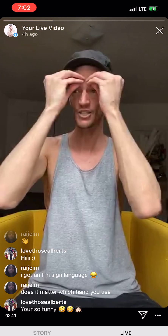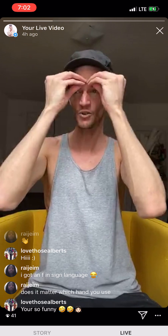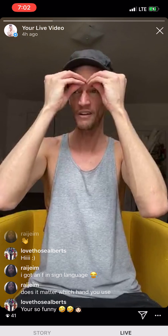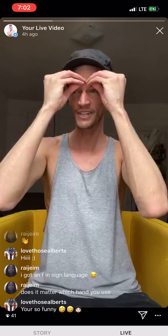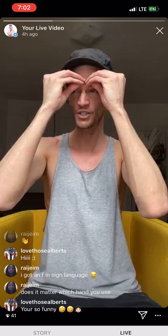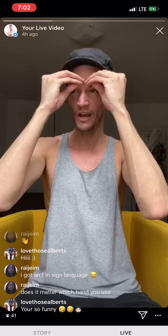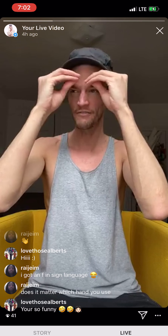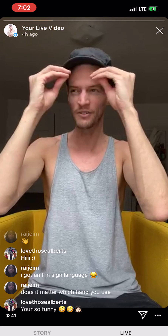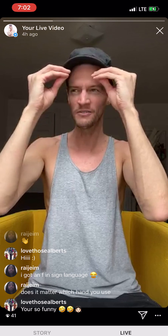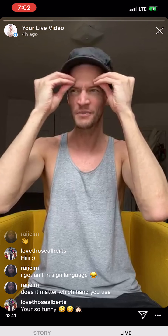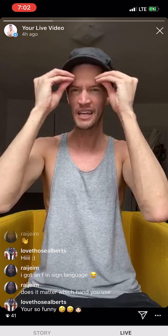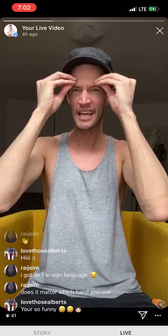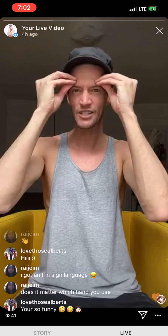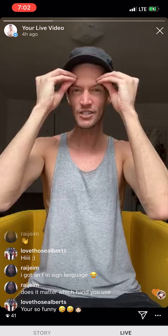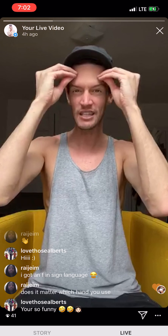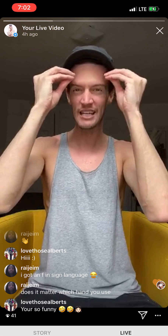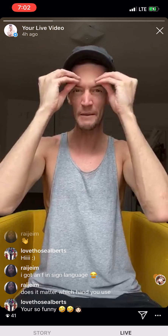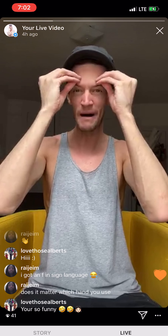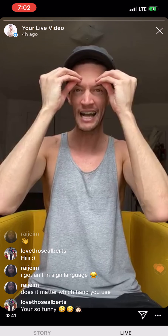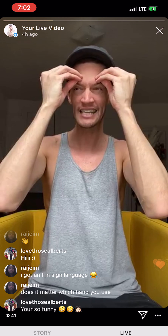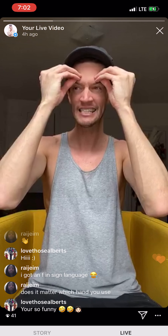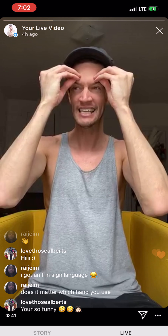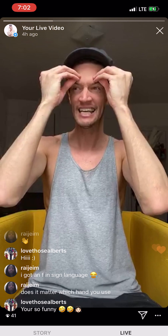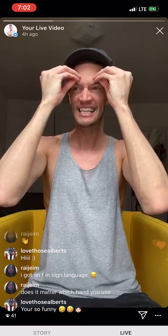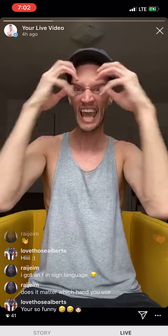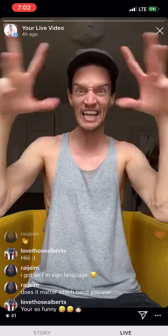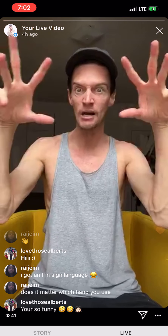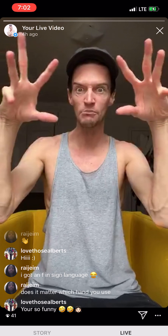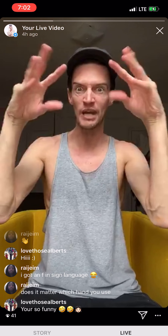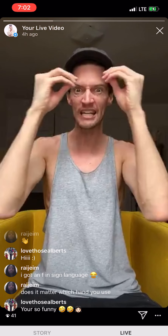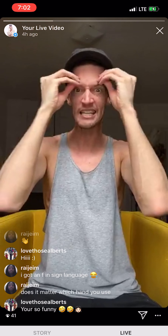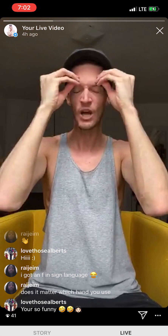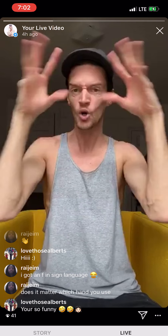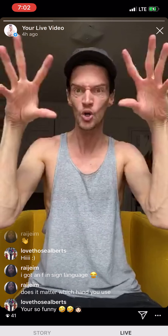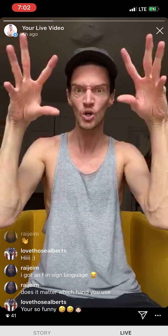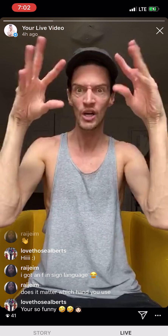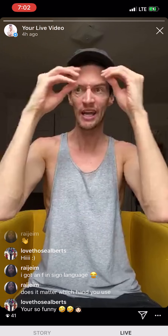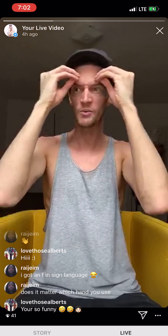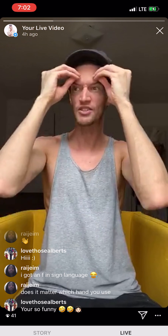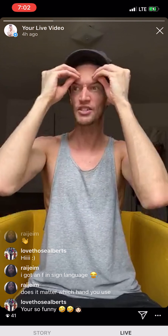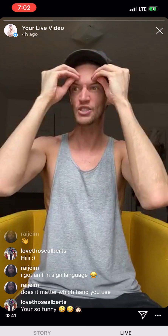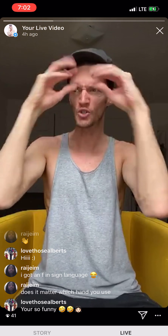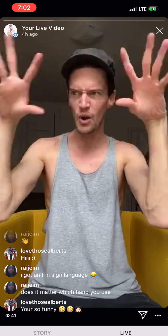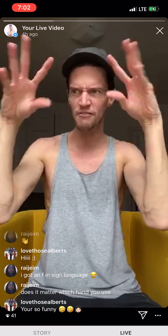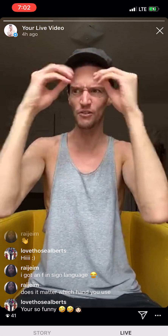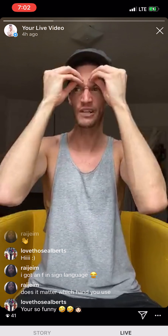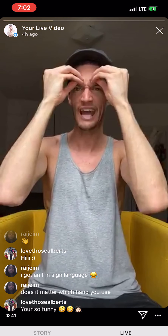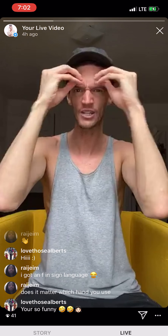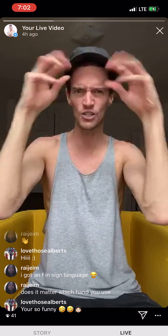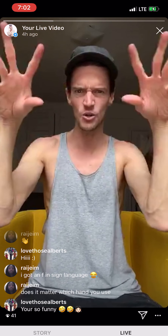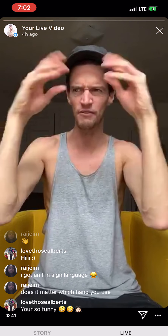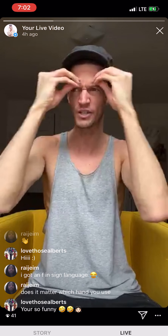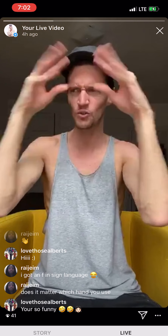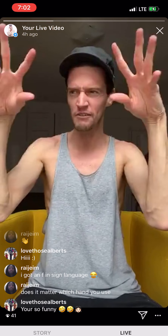Catastrophic. Dreadful. It's like the mind can't comprehend it. It was just dreadful. Catastrophic. Dreadful.